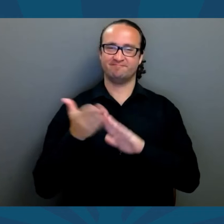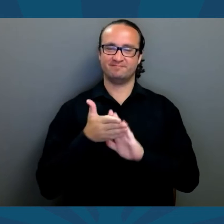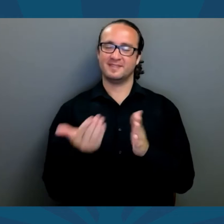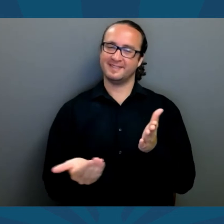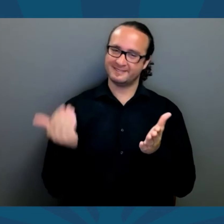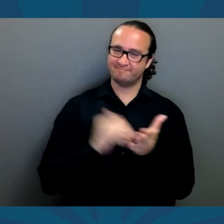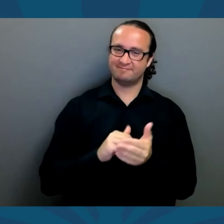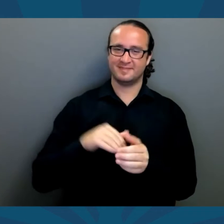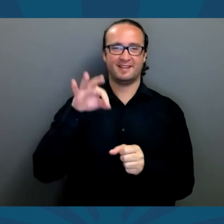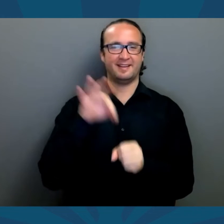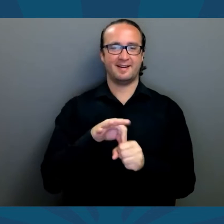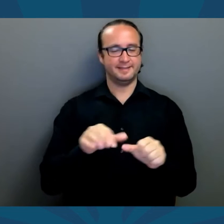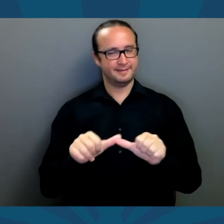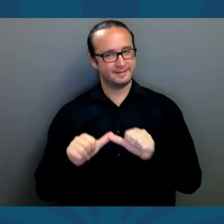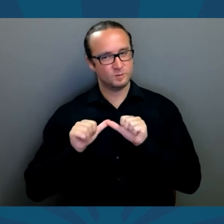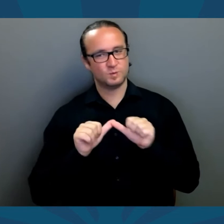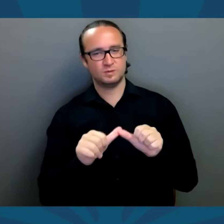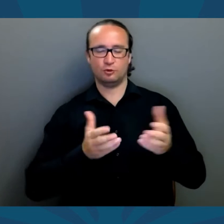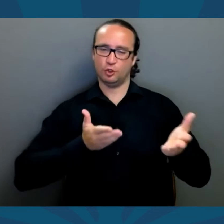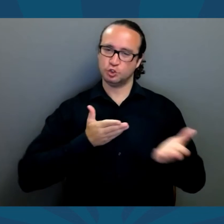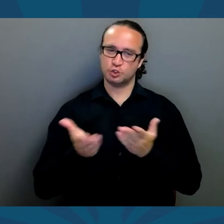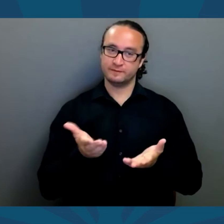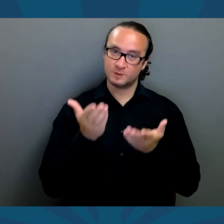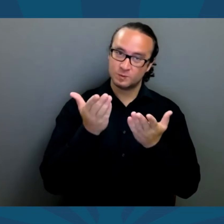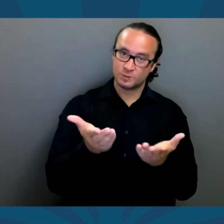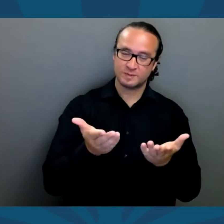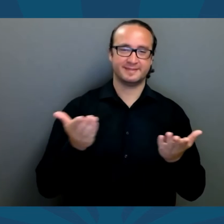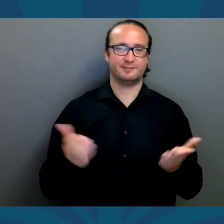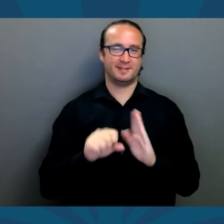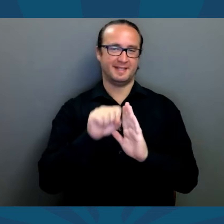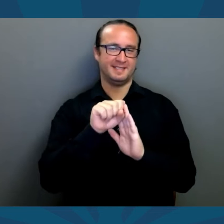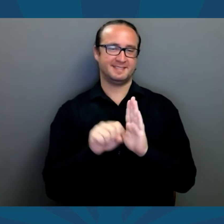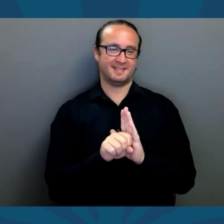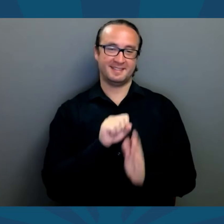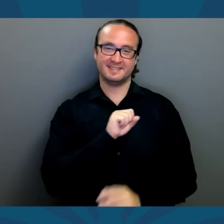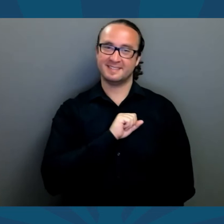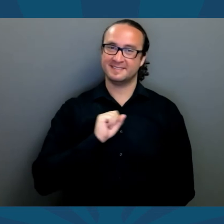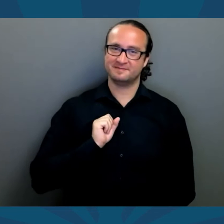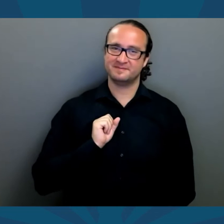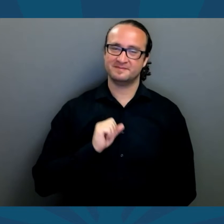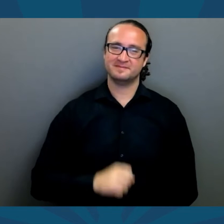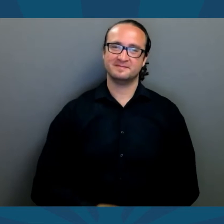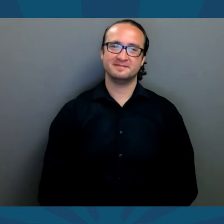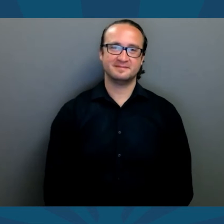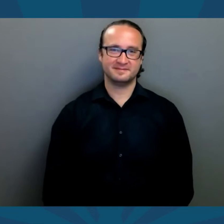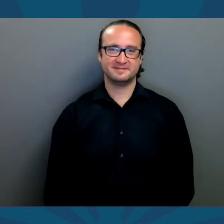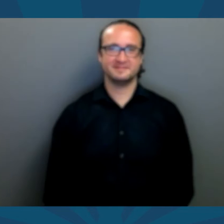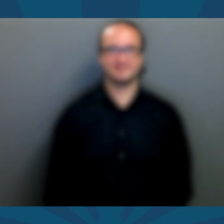That's why I'm running for re-election, to continue serving you in the state Senate.